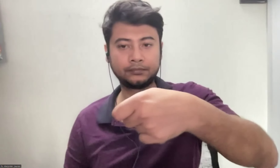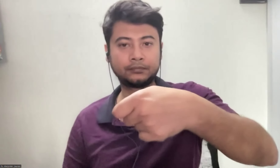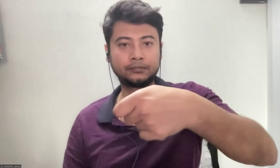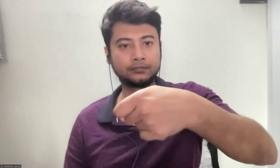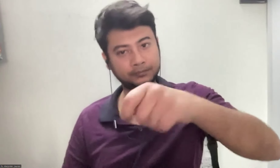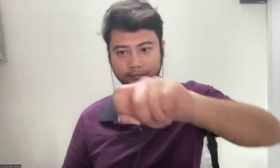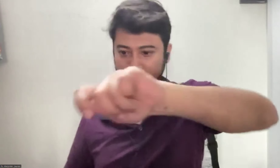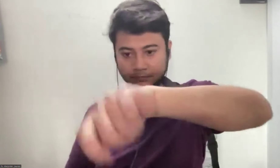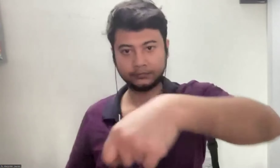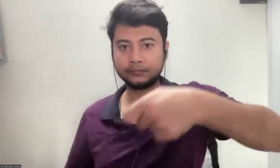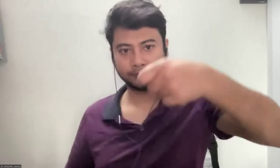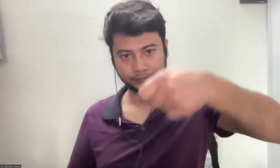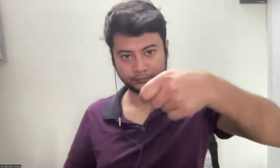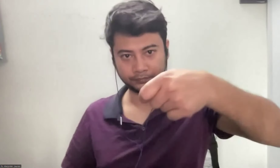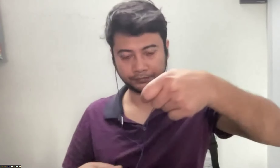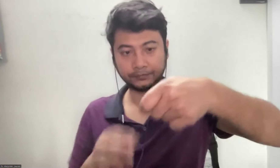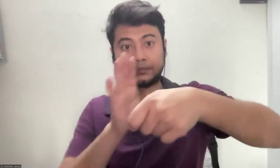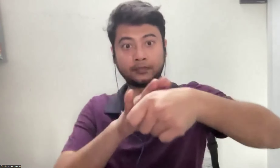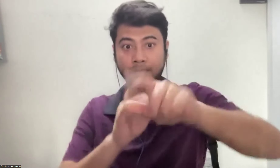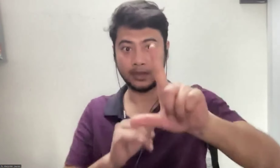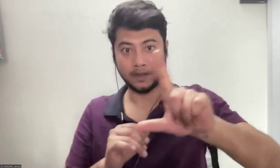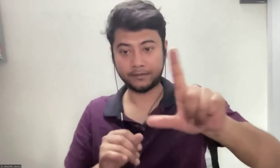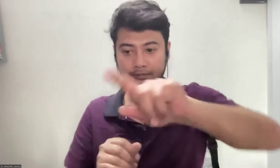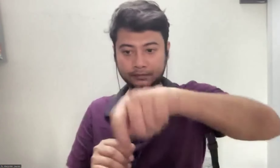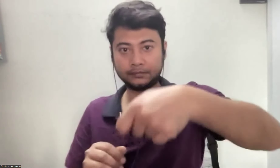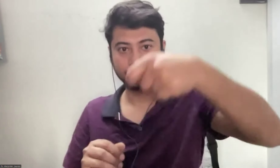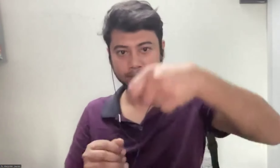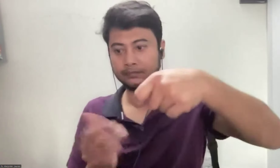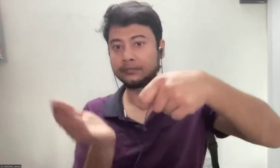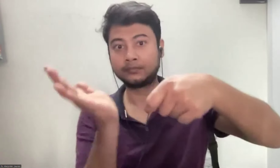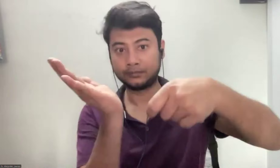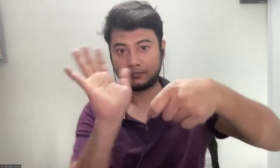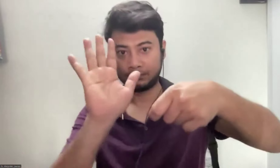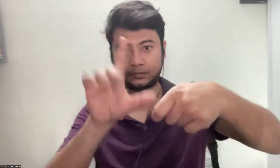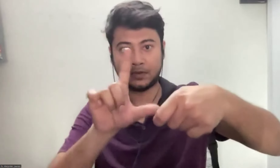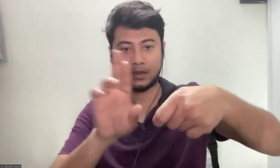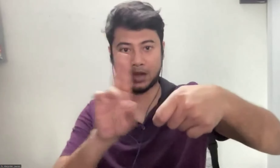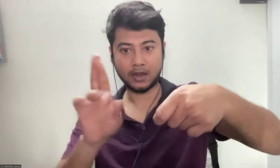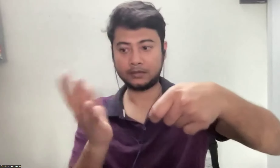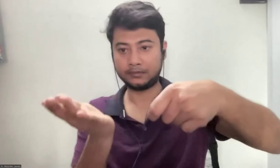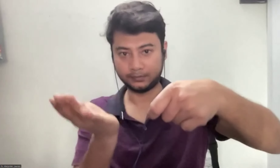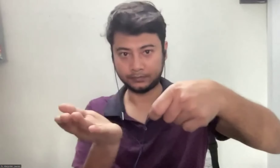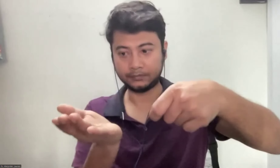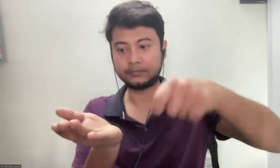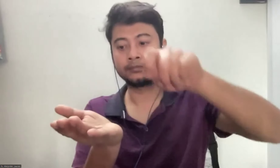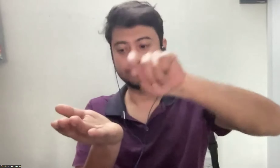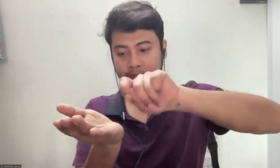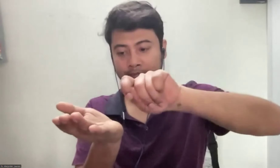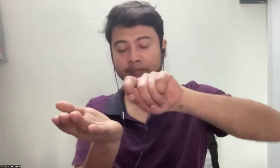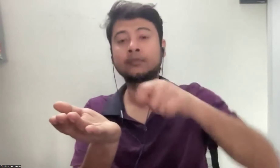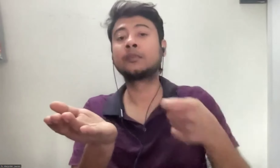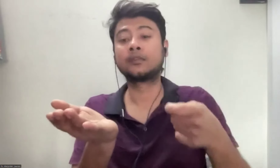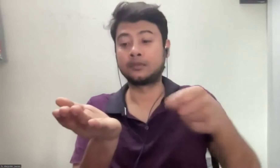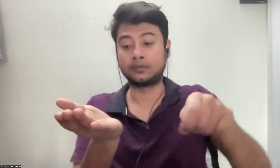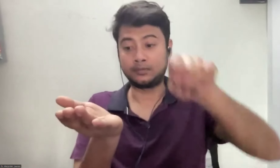Now from this spoon, you take some water and put it on your right hand and chant the mantra Om Keshavaya